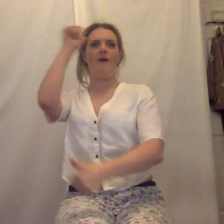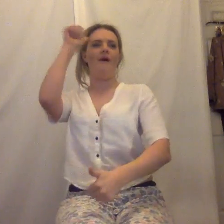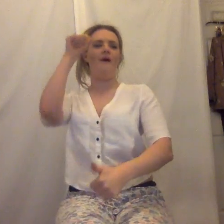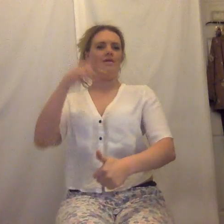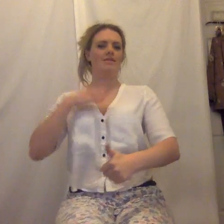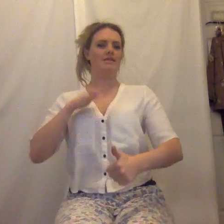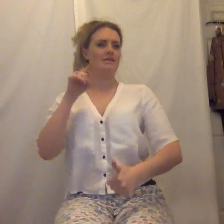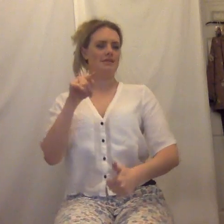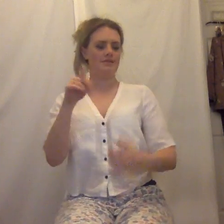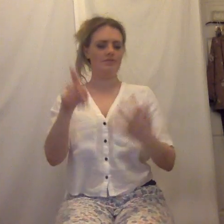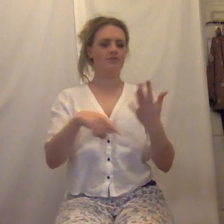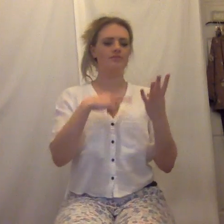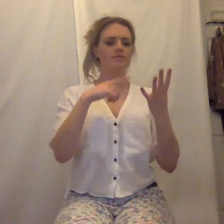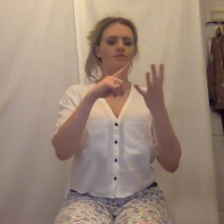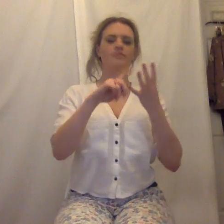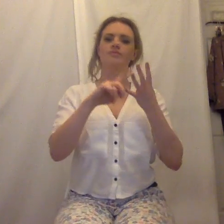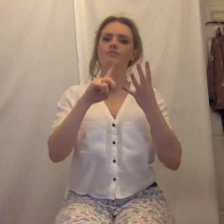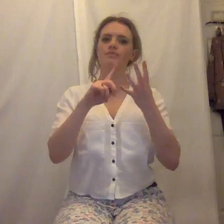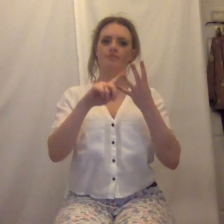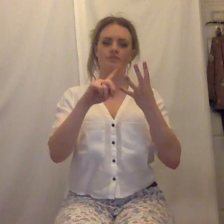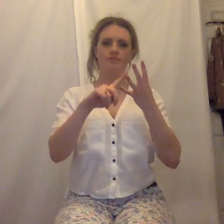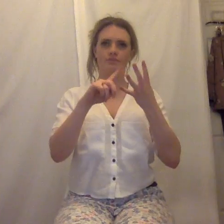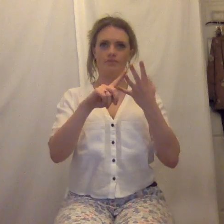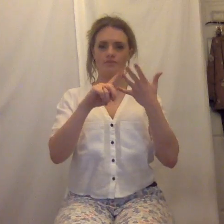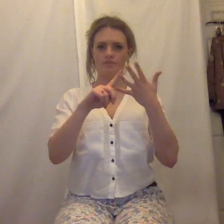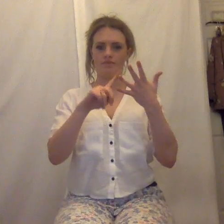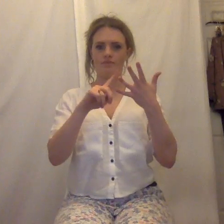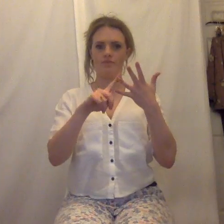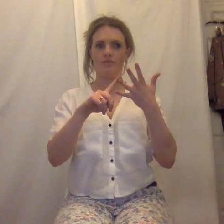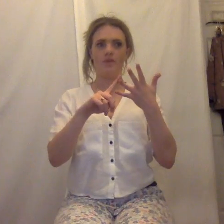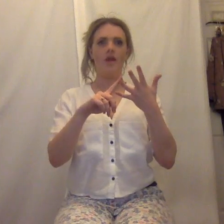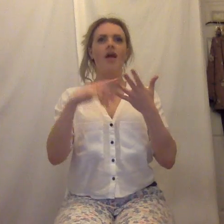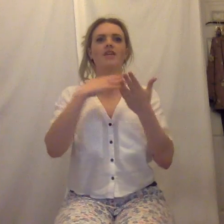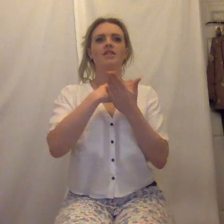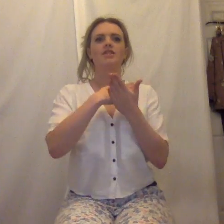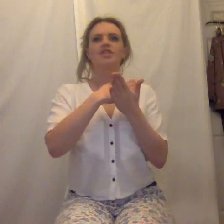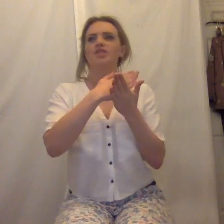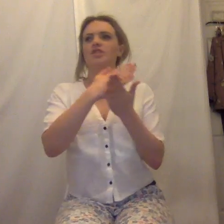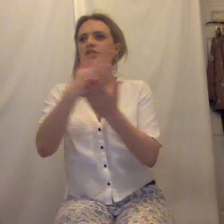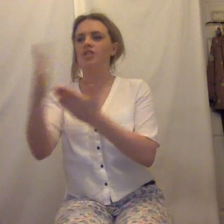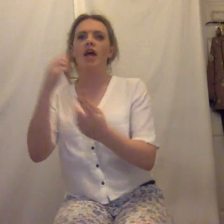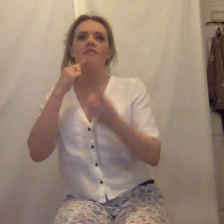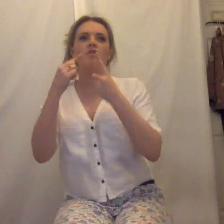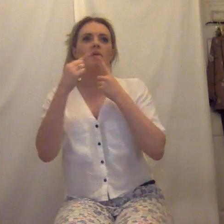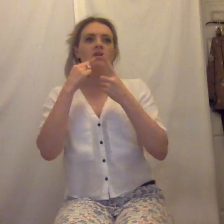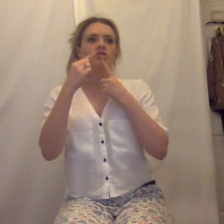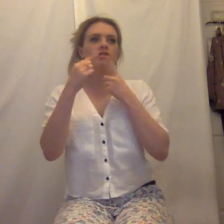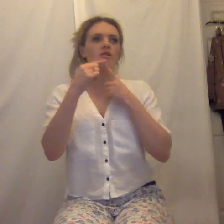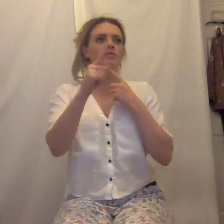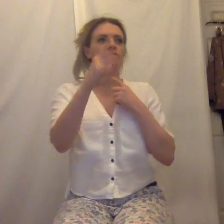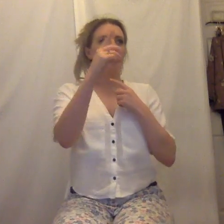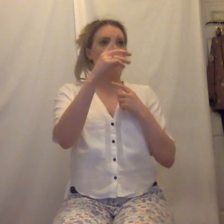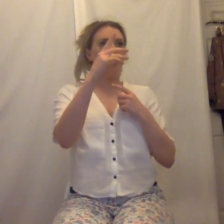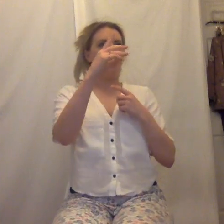information about people's information and communication needs with other providers of NHS and adult social care when they have consent or permission to do